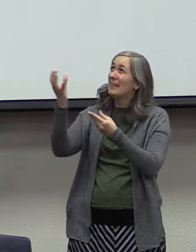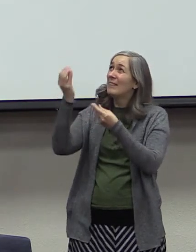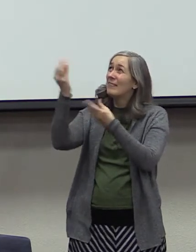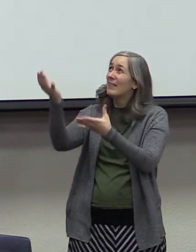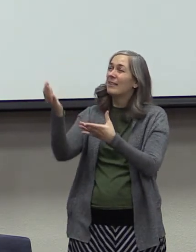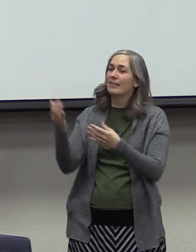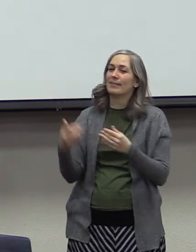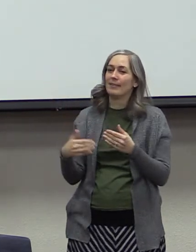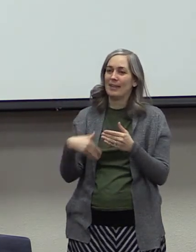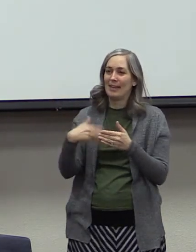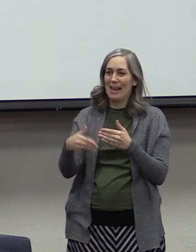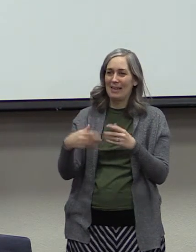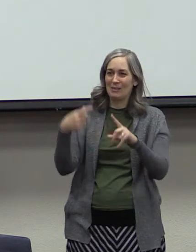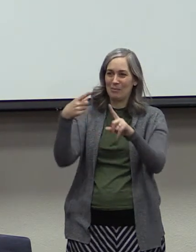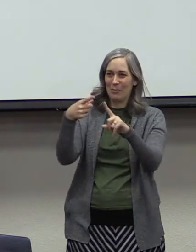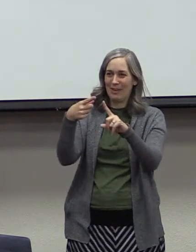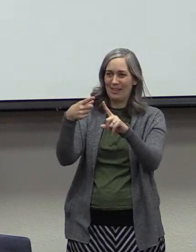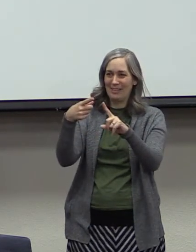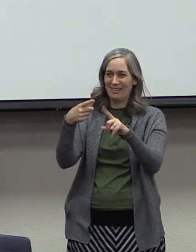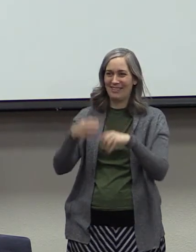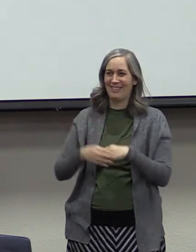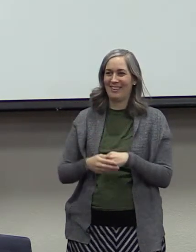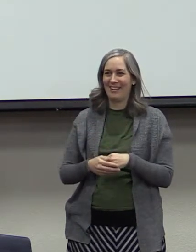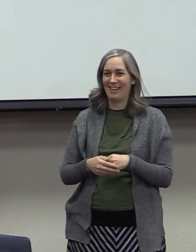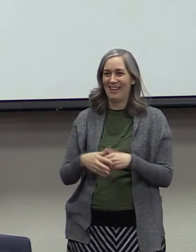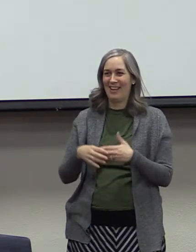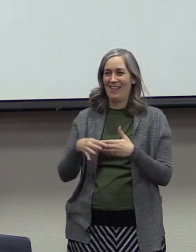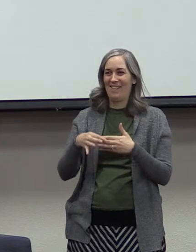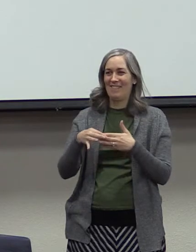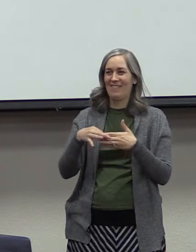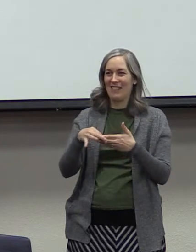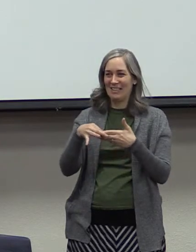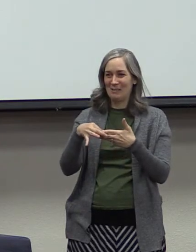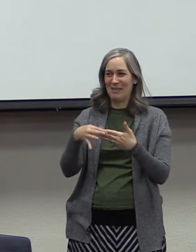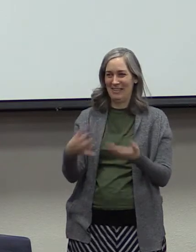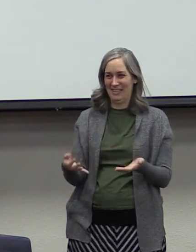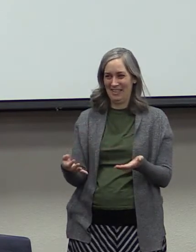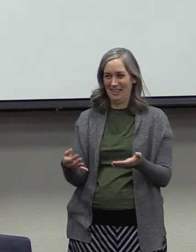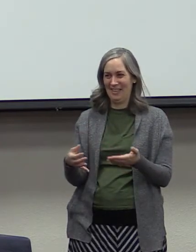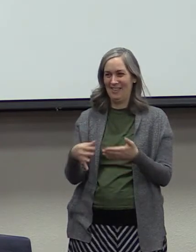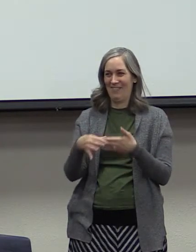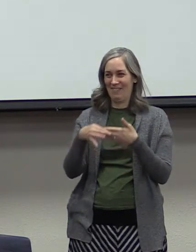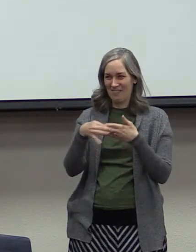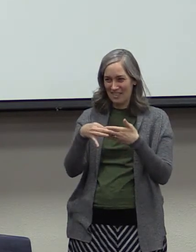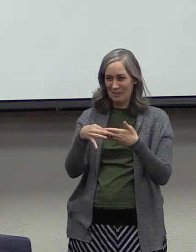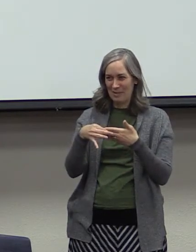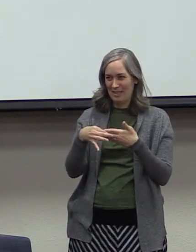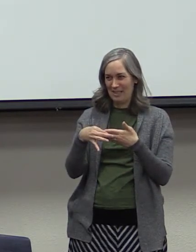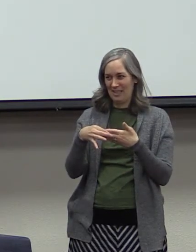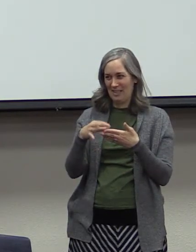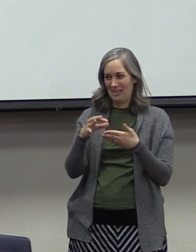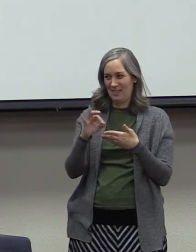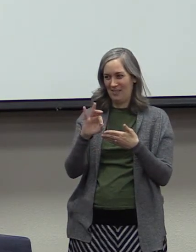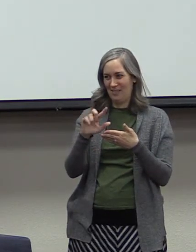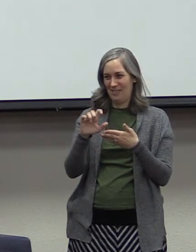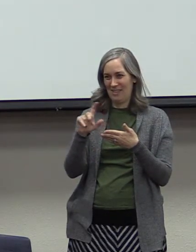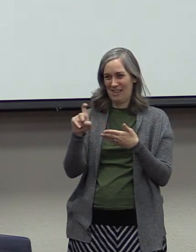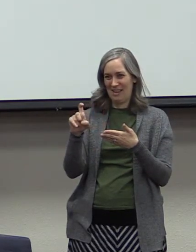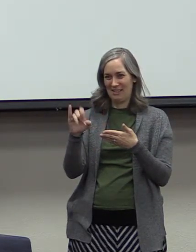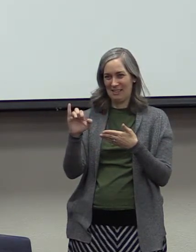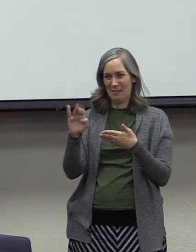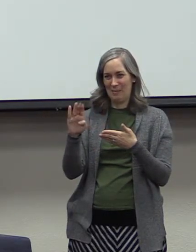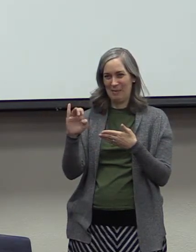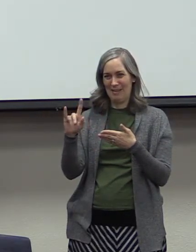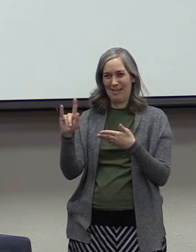be, here's the next point, flexibility. We need to be able to adjust as life goes